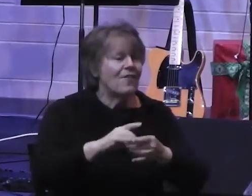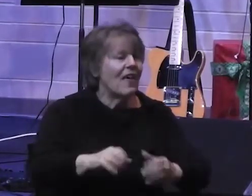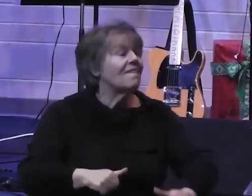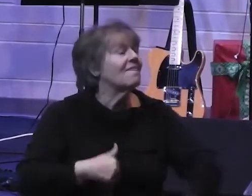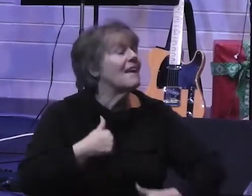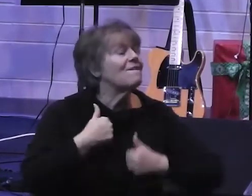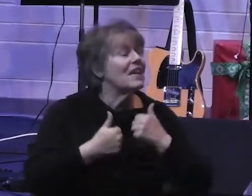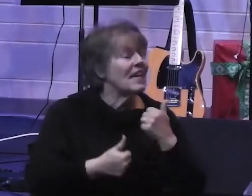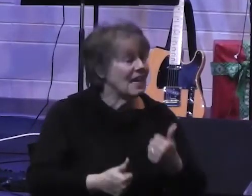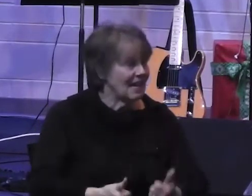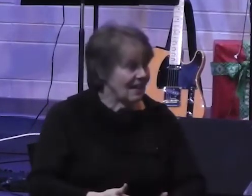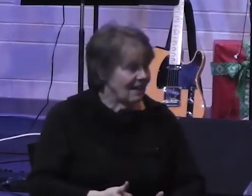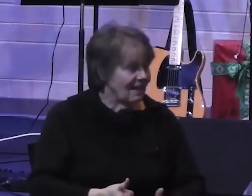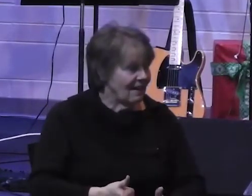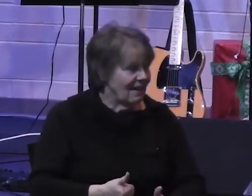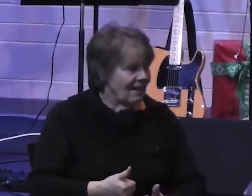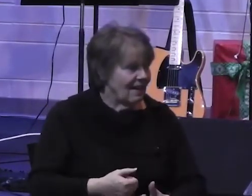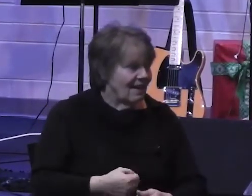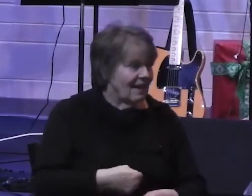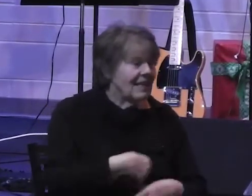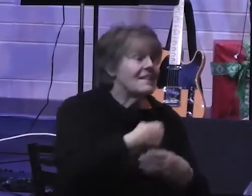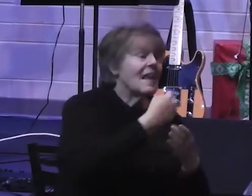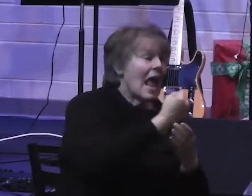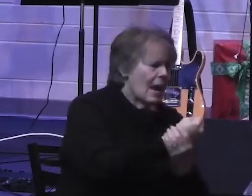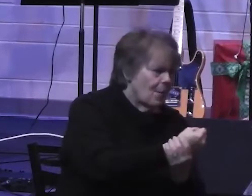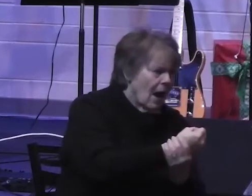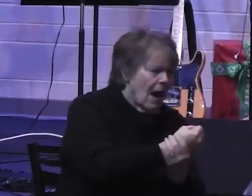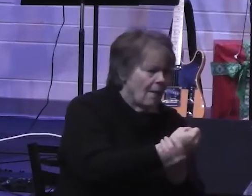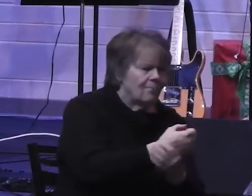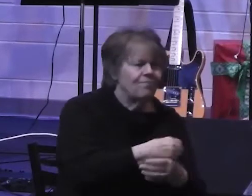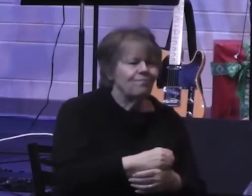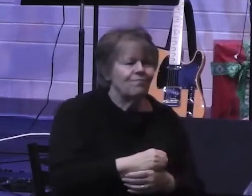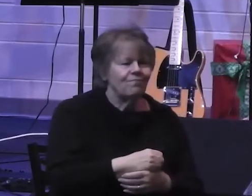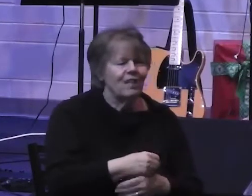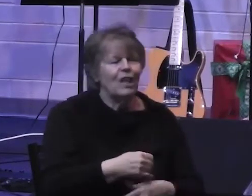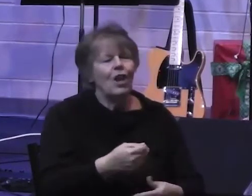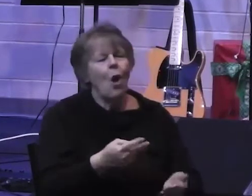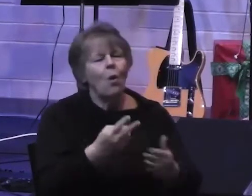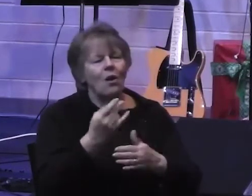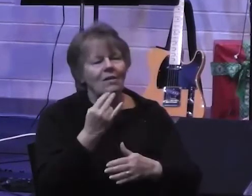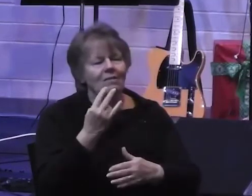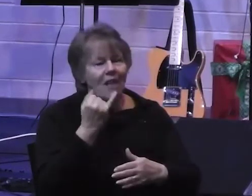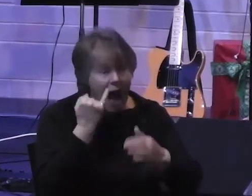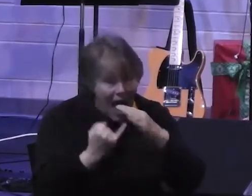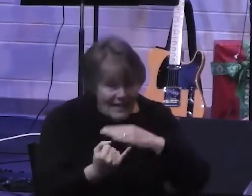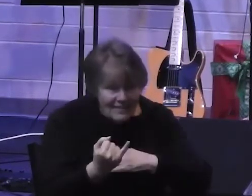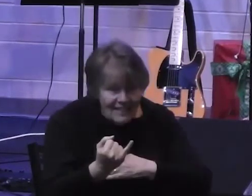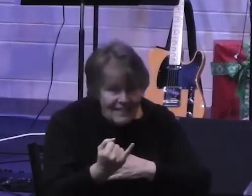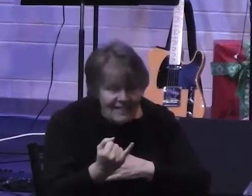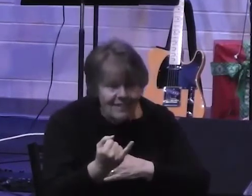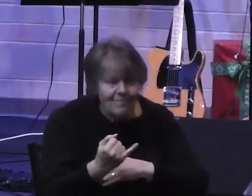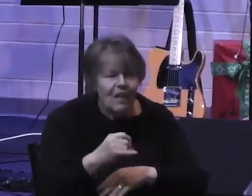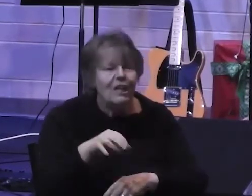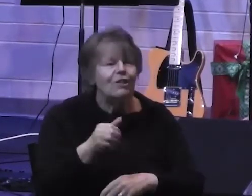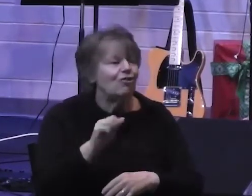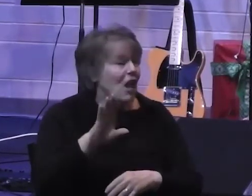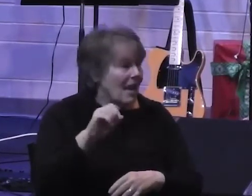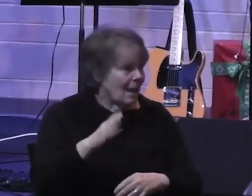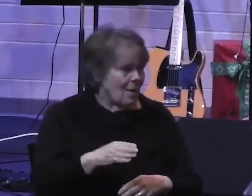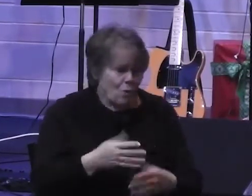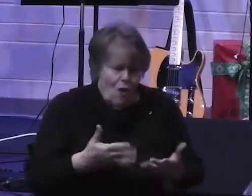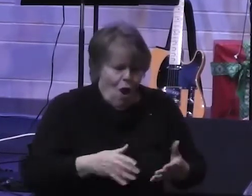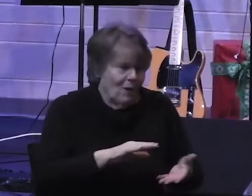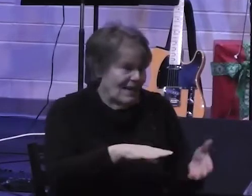Abraham, Isaac, and Joseph, who at that point were all long dead, are currently in a relationship with God, and